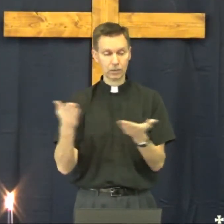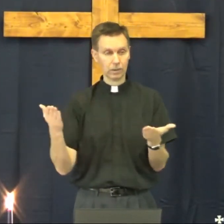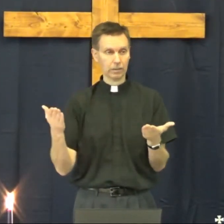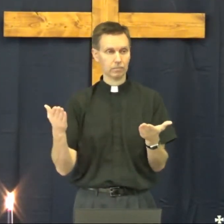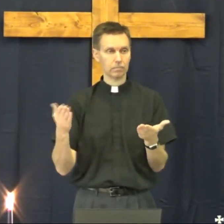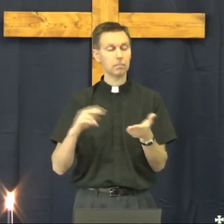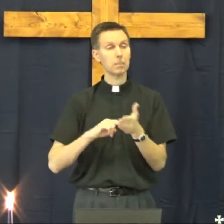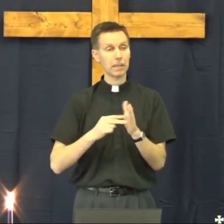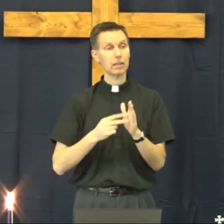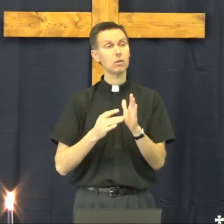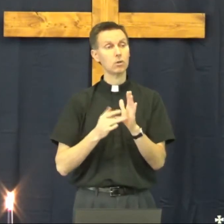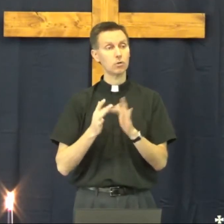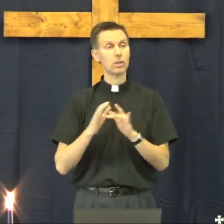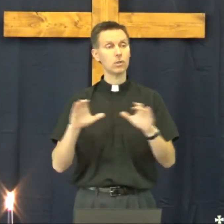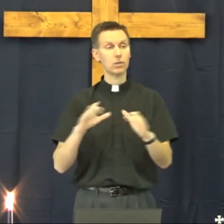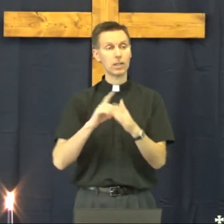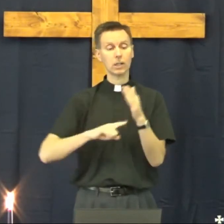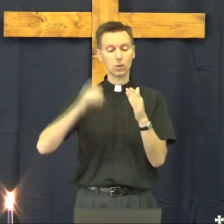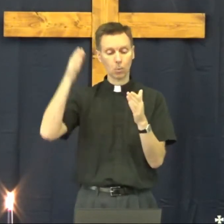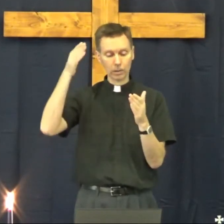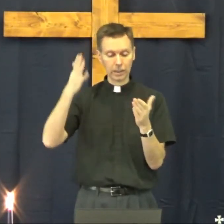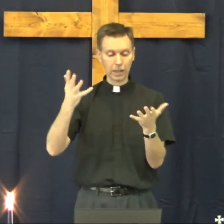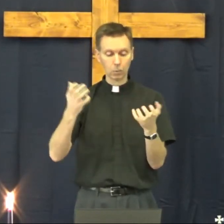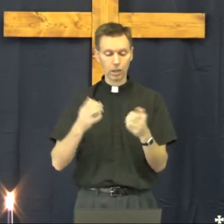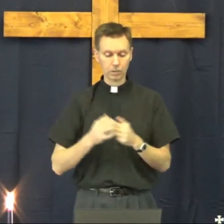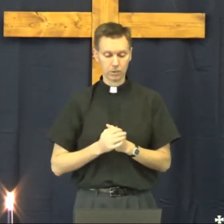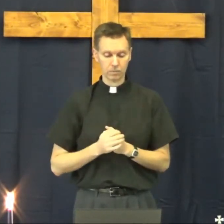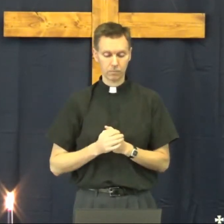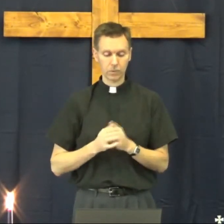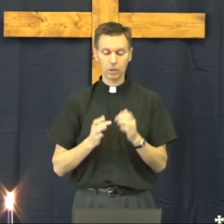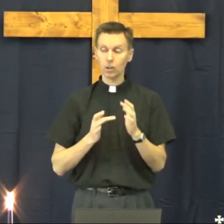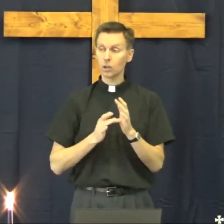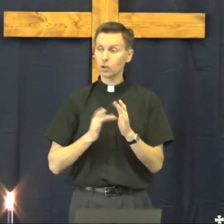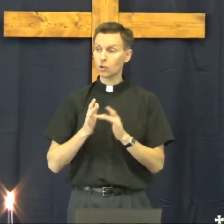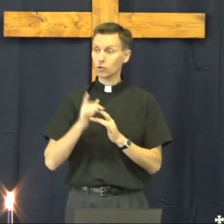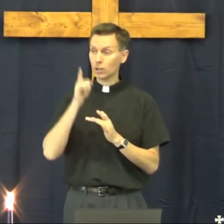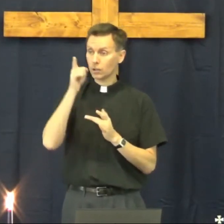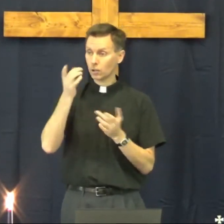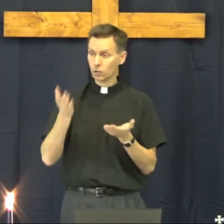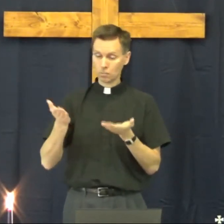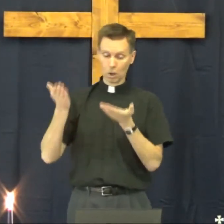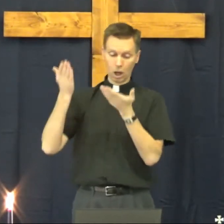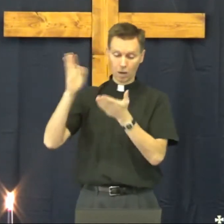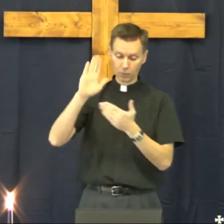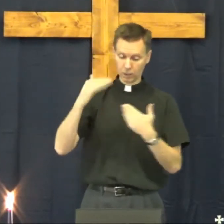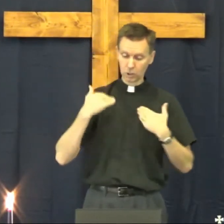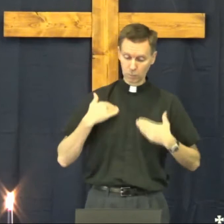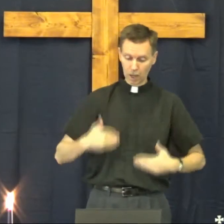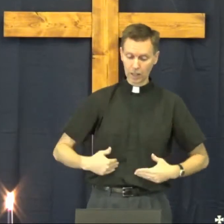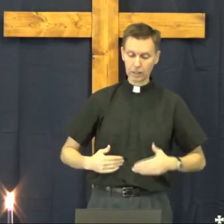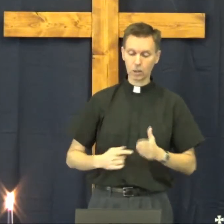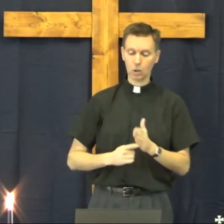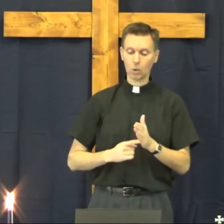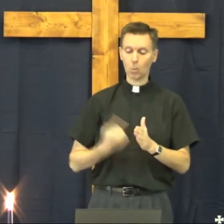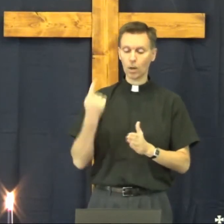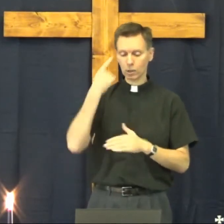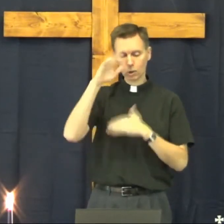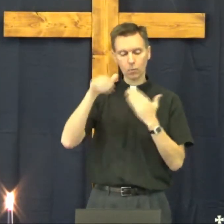thing, meaning Jesus did what God wants. Jesus offered his body once for